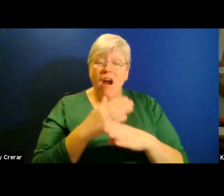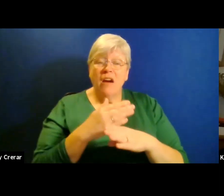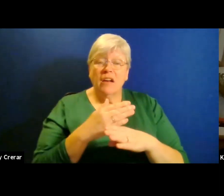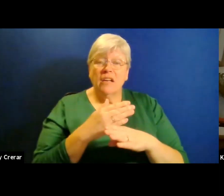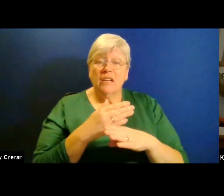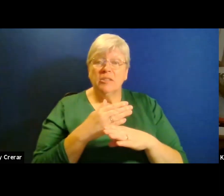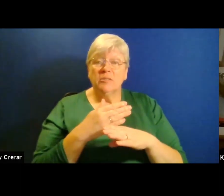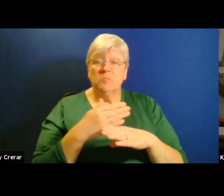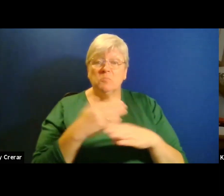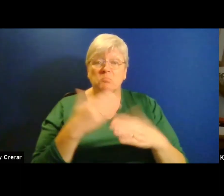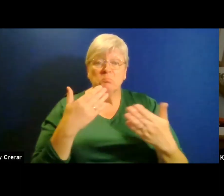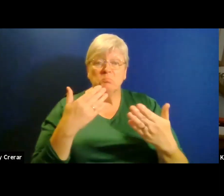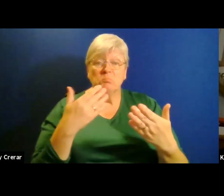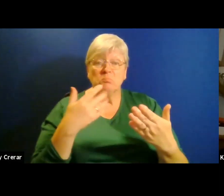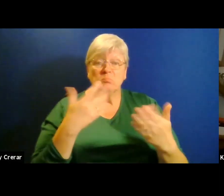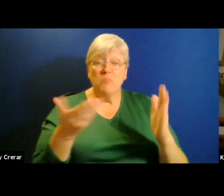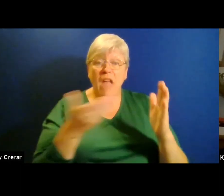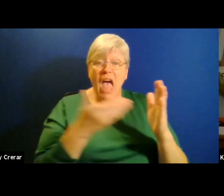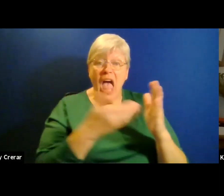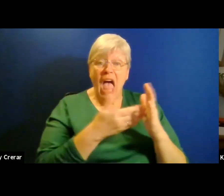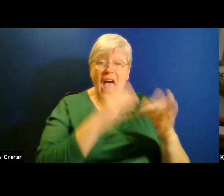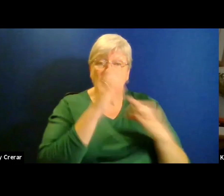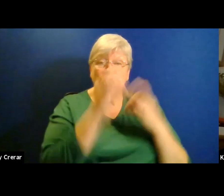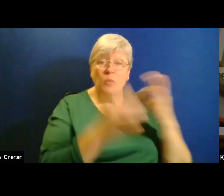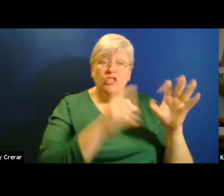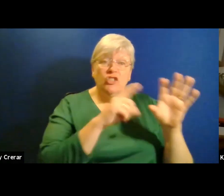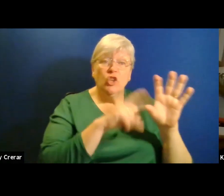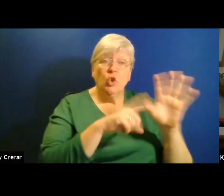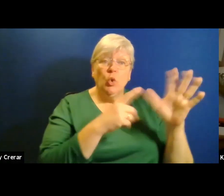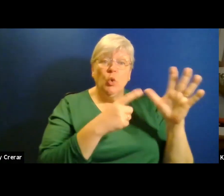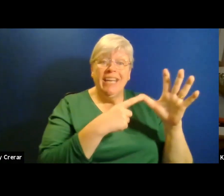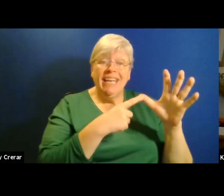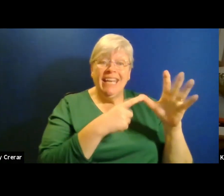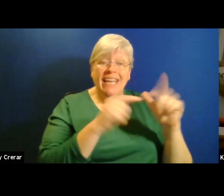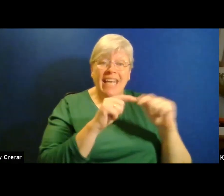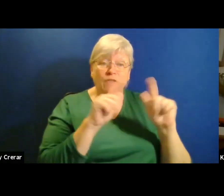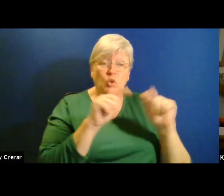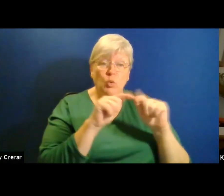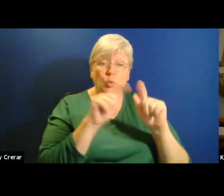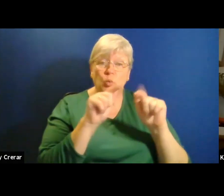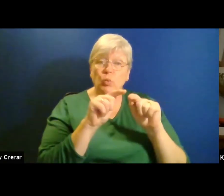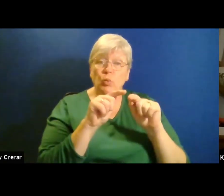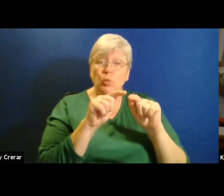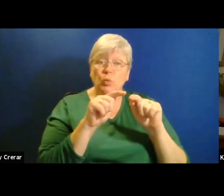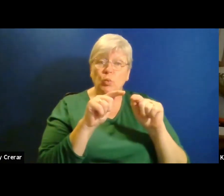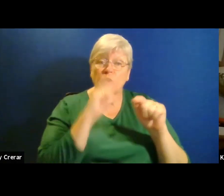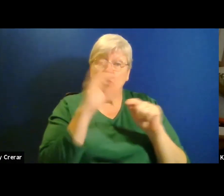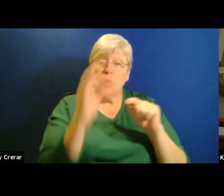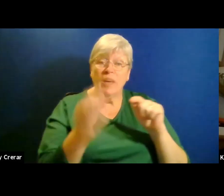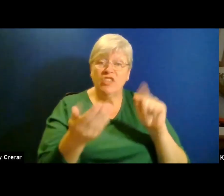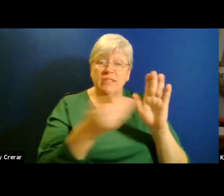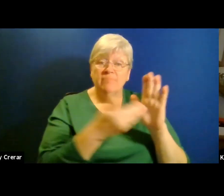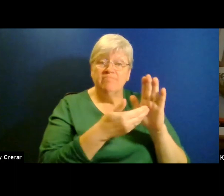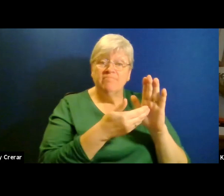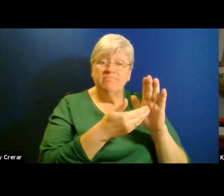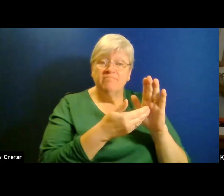So yeah, if you pop your questions, there's a Q&A button at the bottom with two little speech bubbles. You pop them in there instead of the chat, then we can track them a